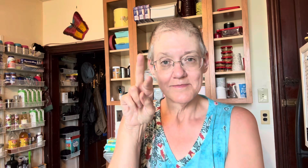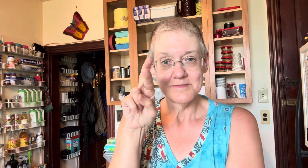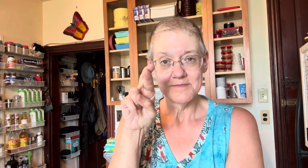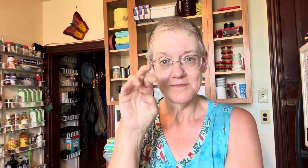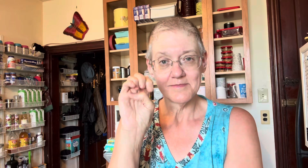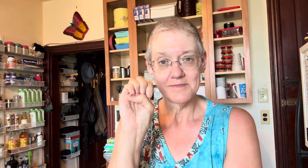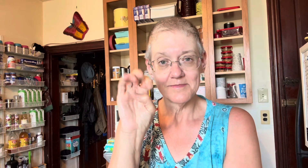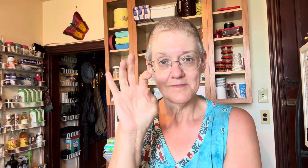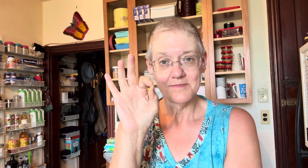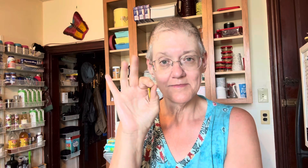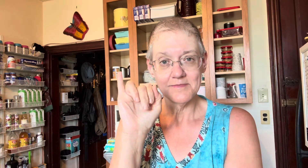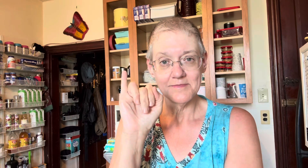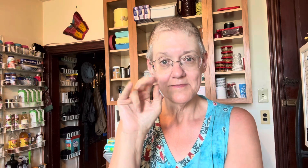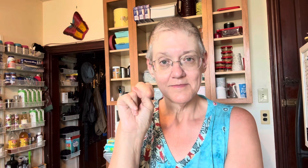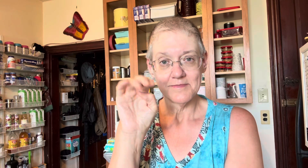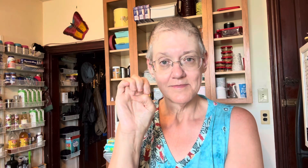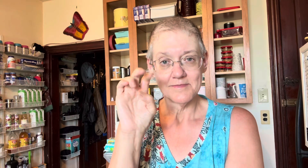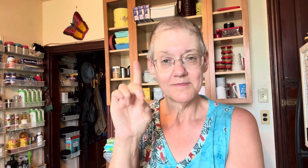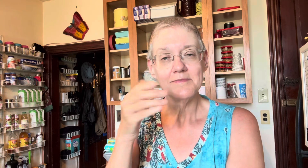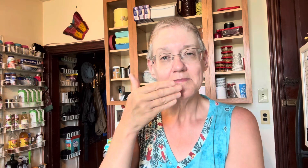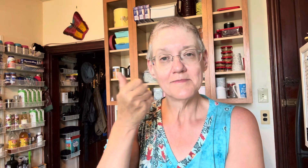use naturally refined coconut oil.